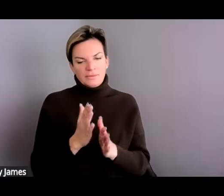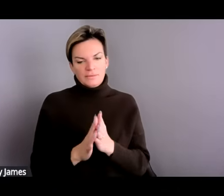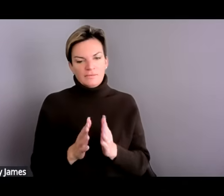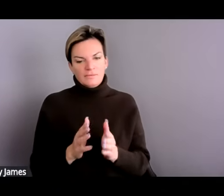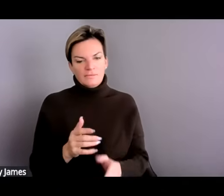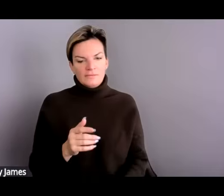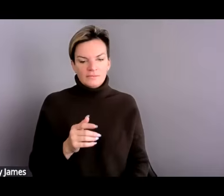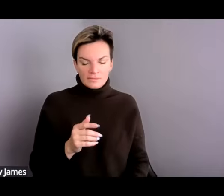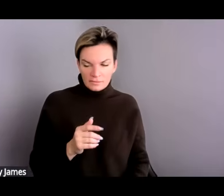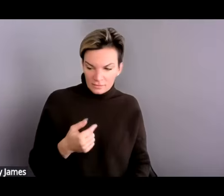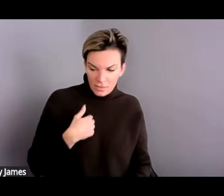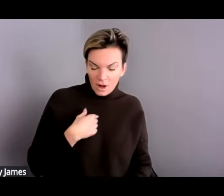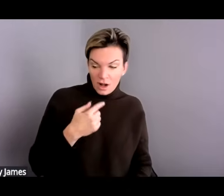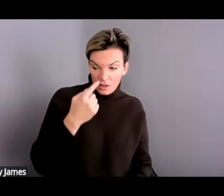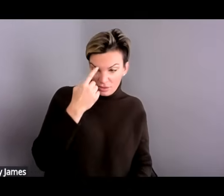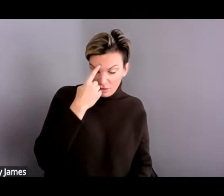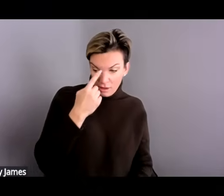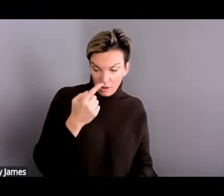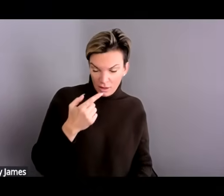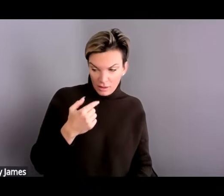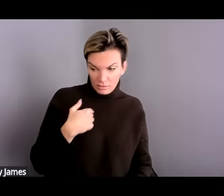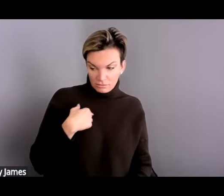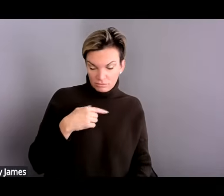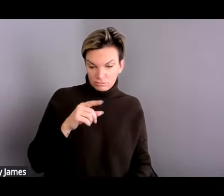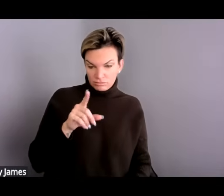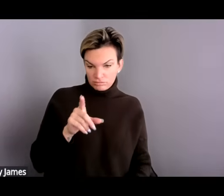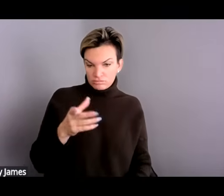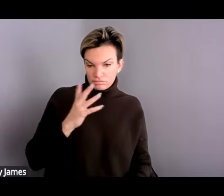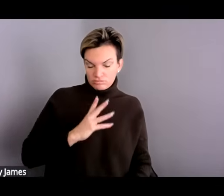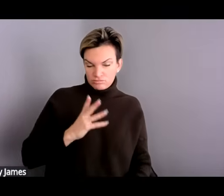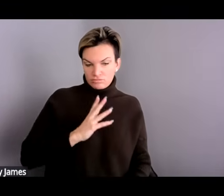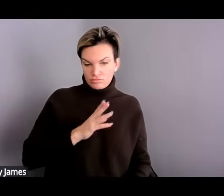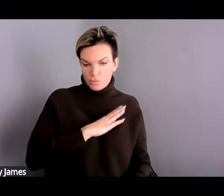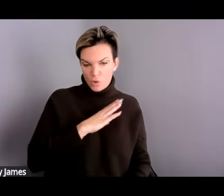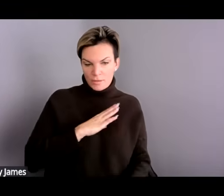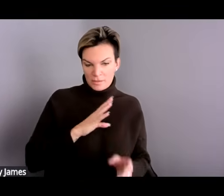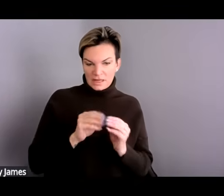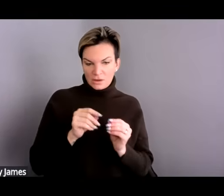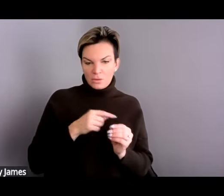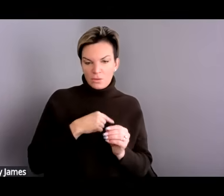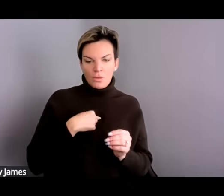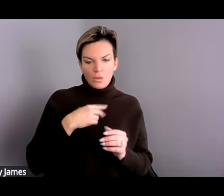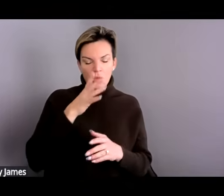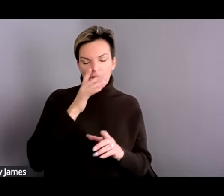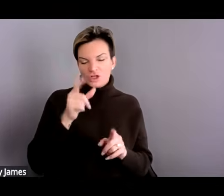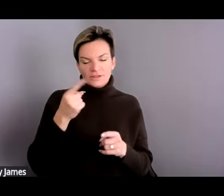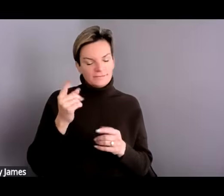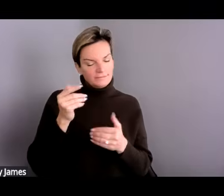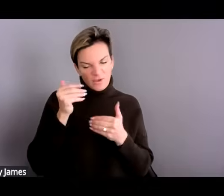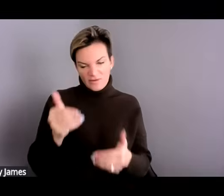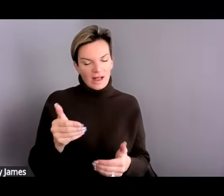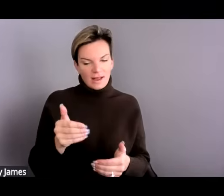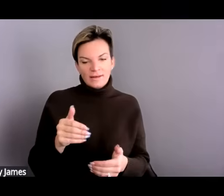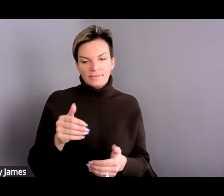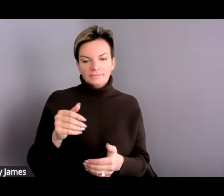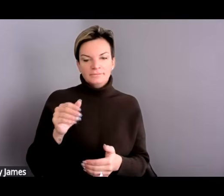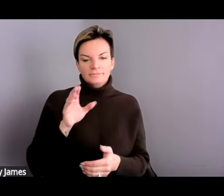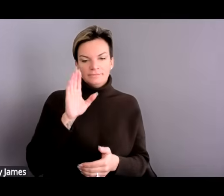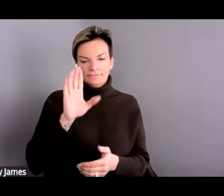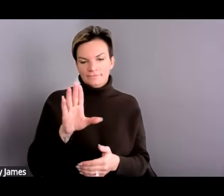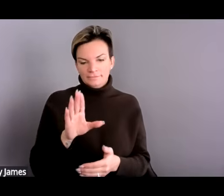I thought that based on conversations on earlier board meetings that we were just going to move on because your petition